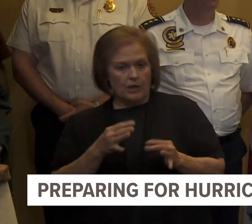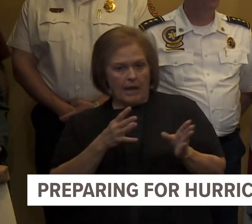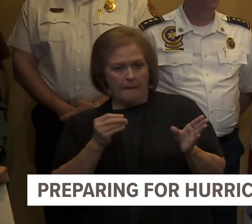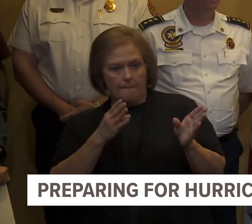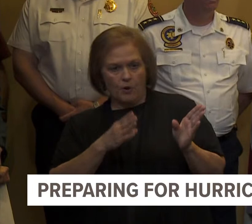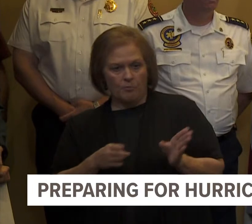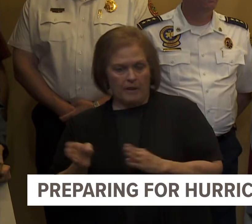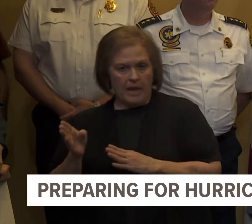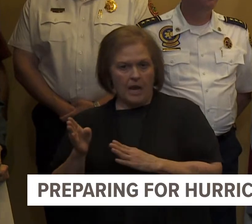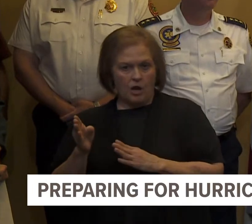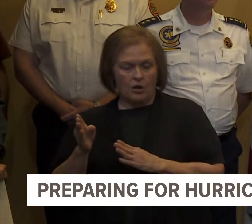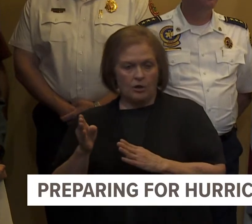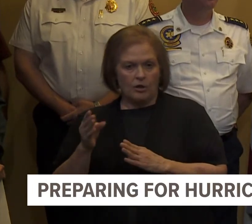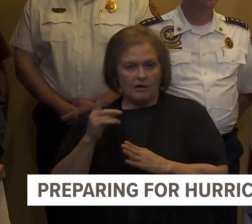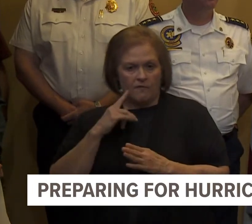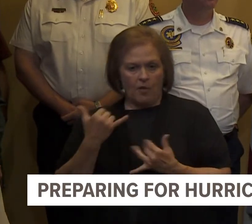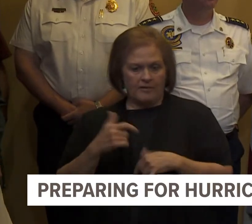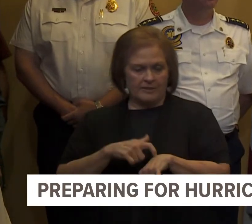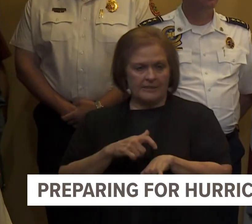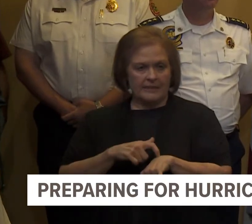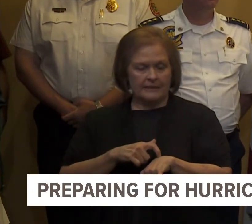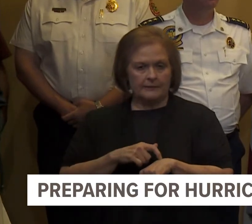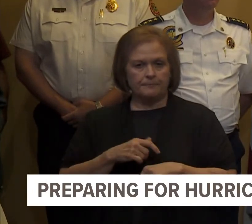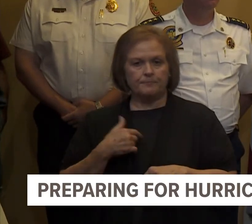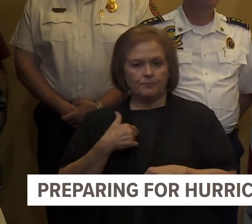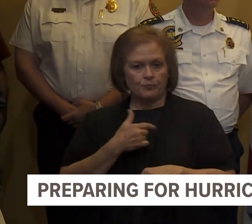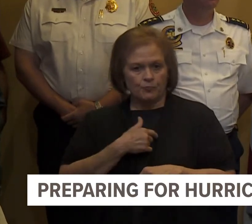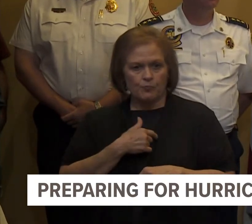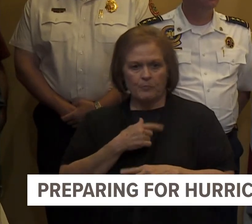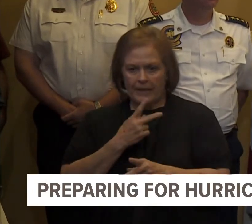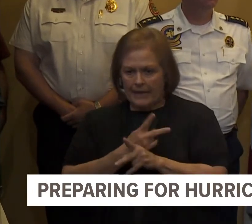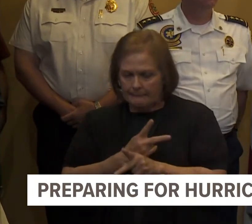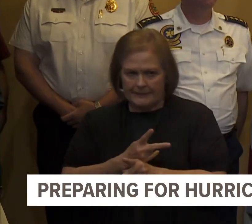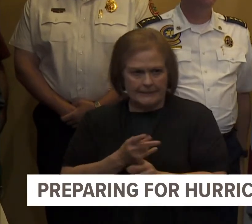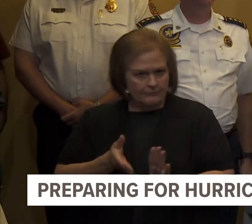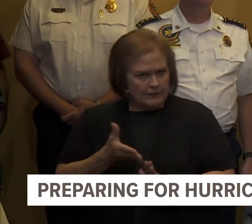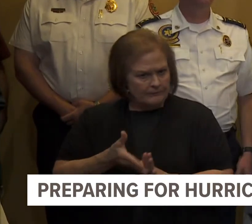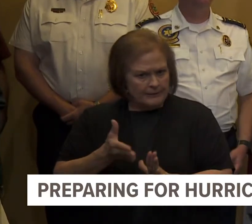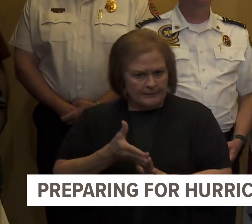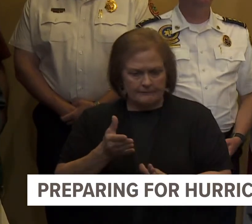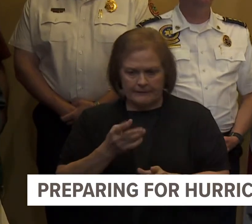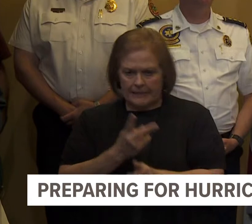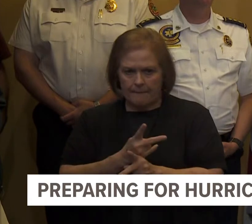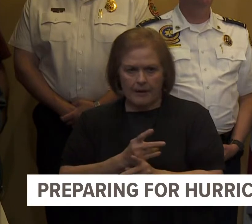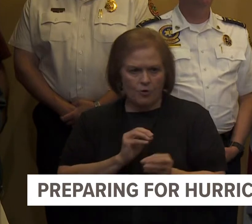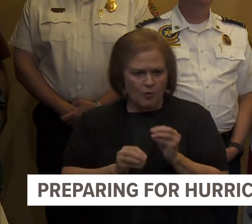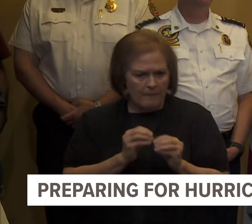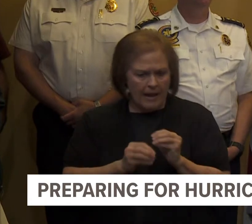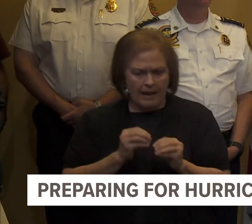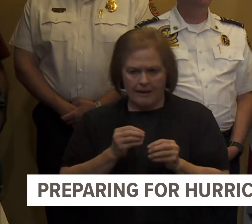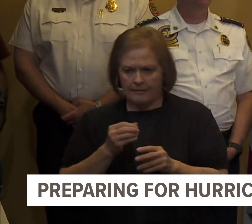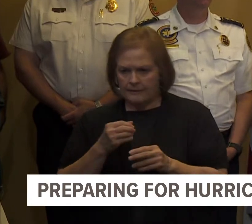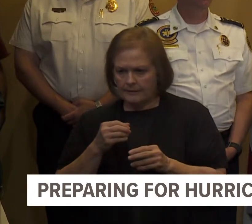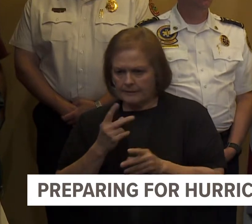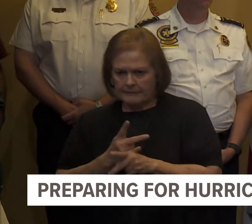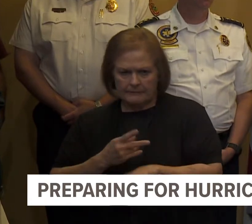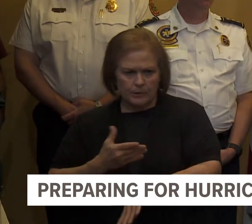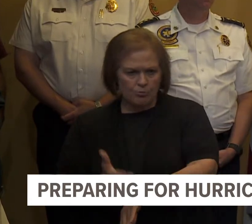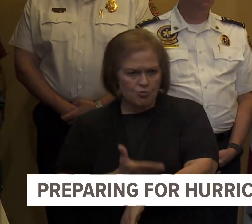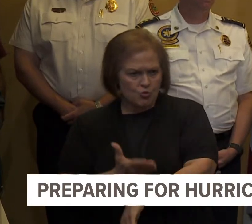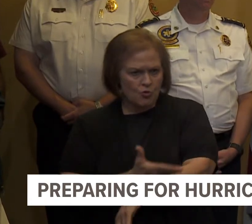prepare for the season. So we're constantly maintaining, repairing, and improving all 3